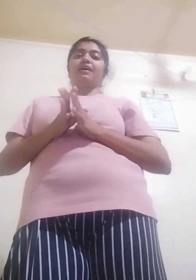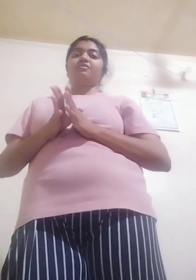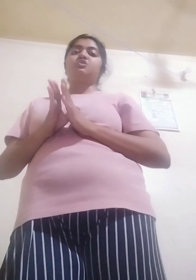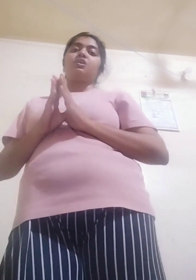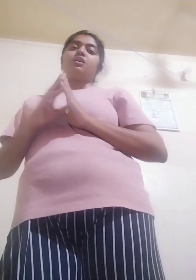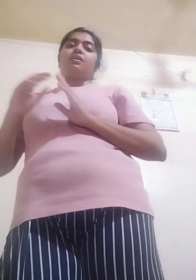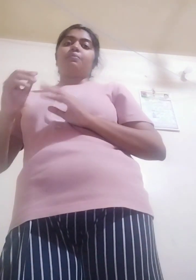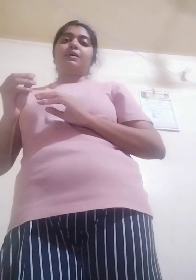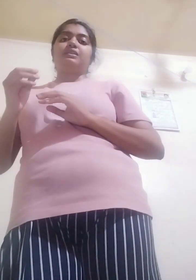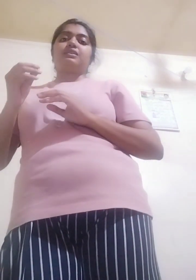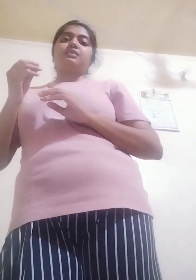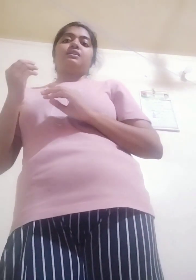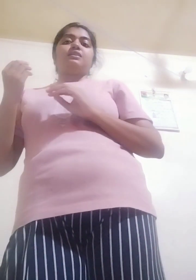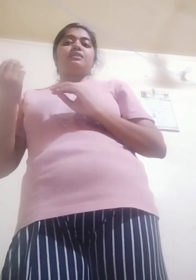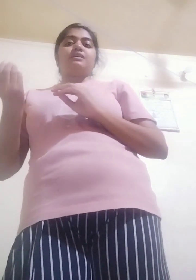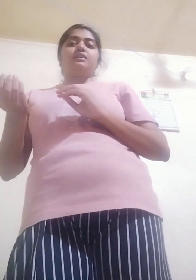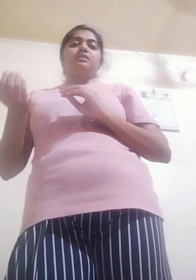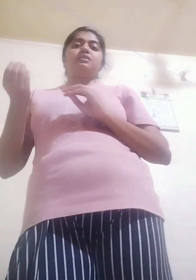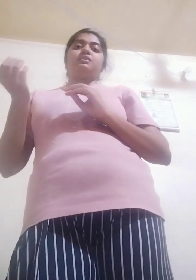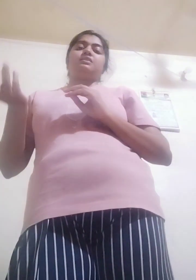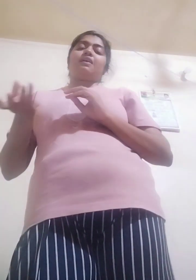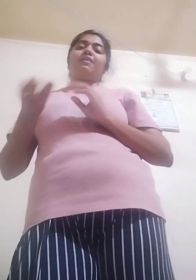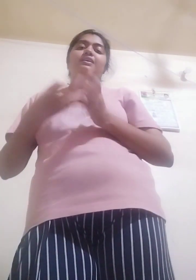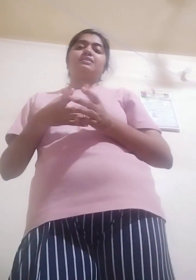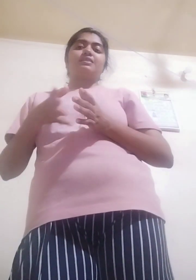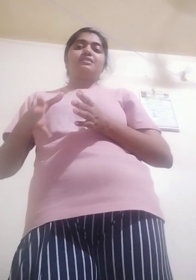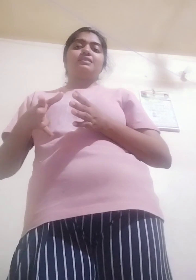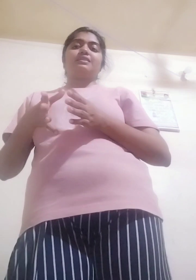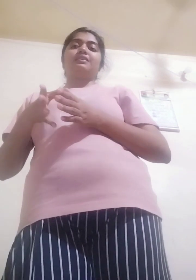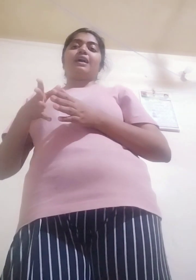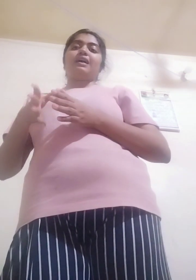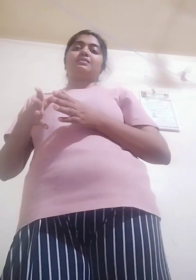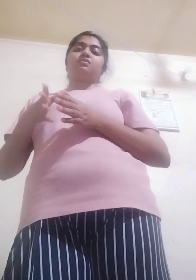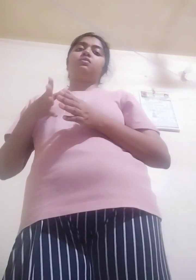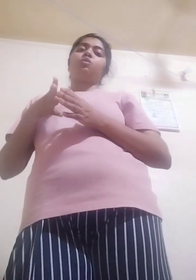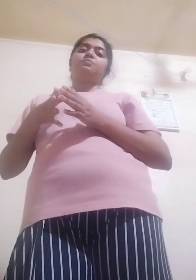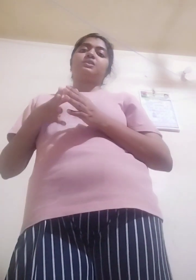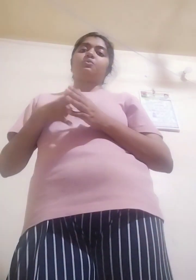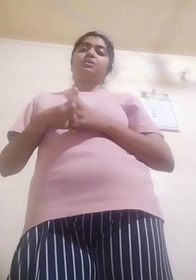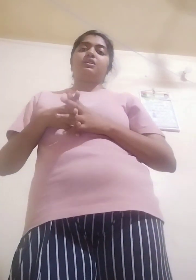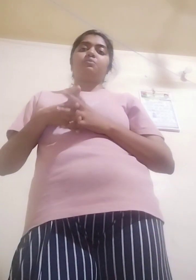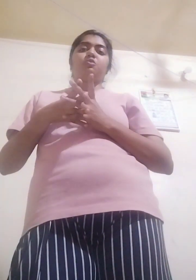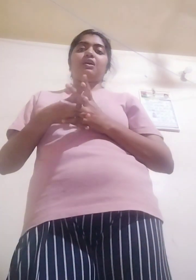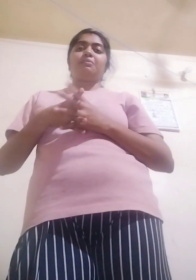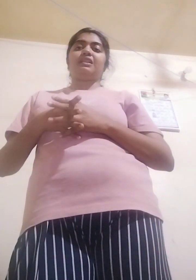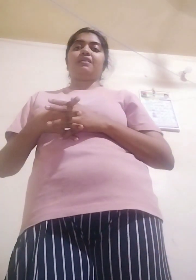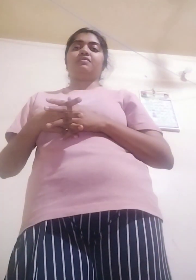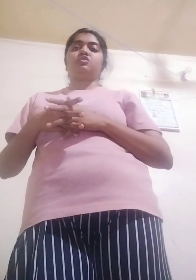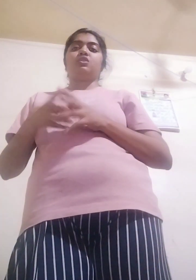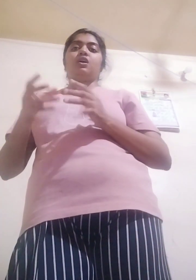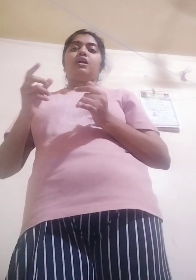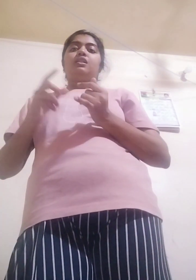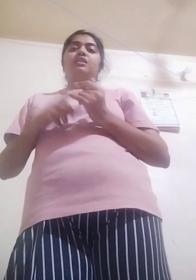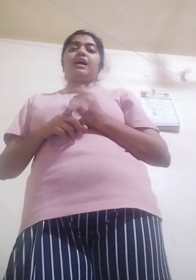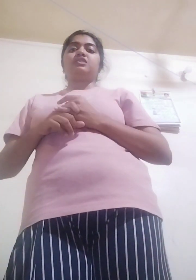language, but Java is considered as the object oriented programming language. Like